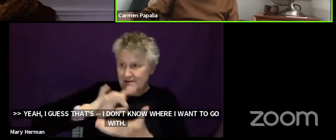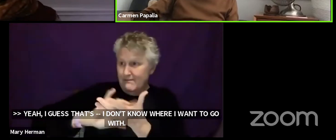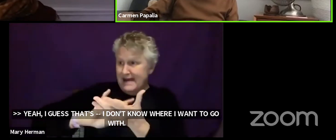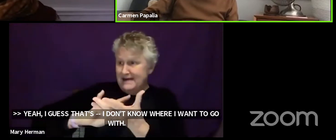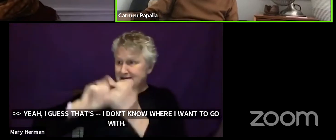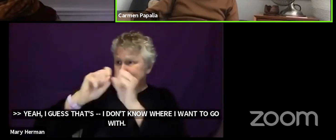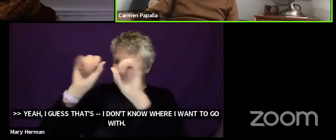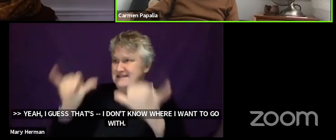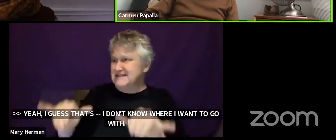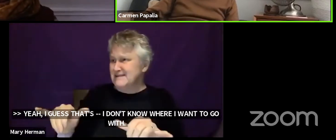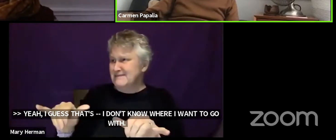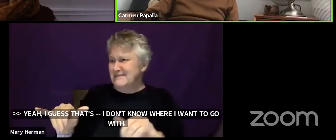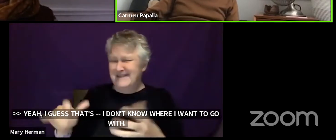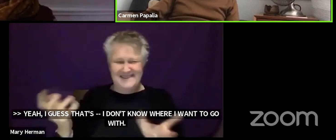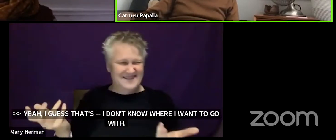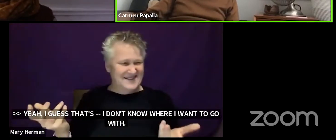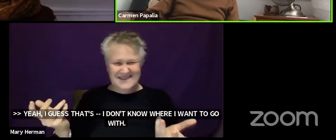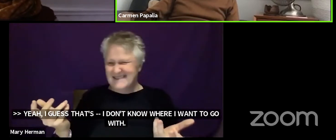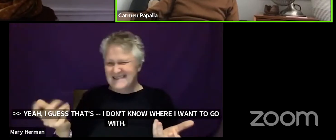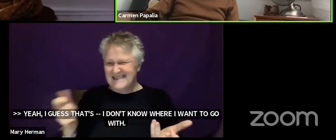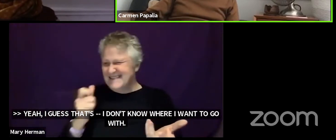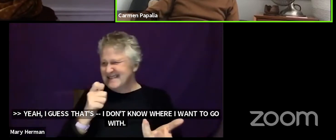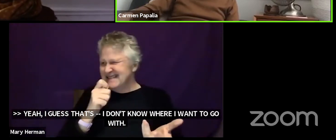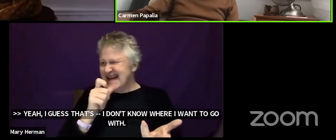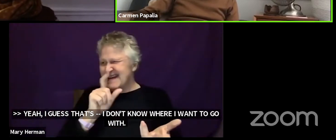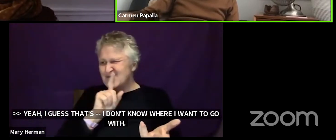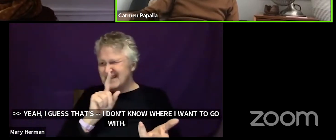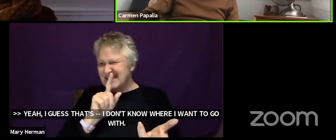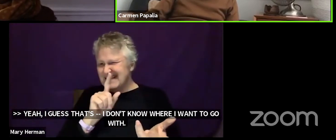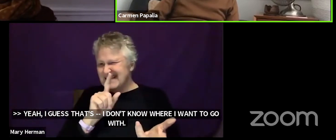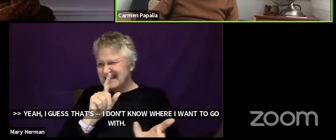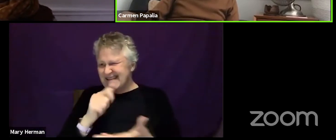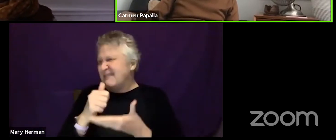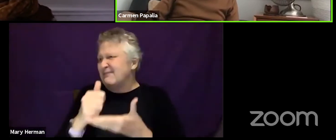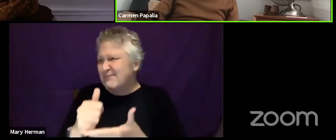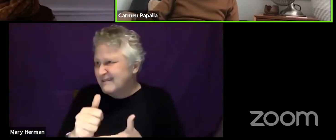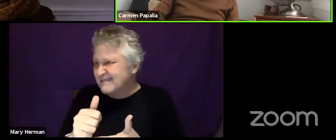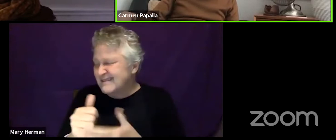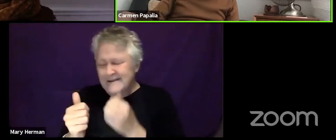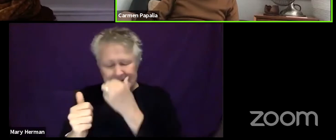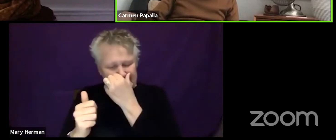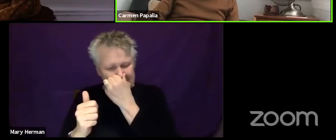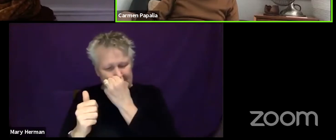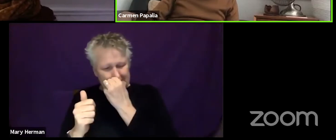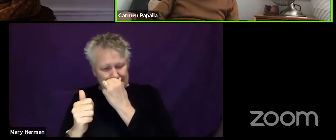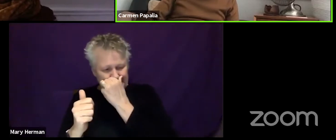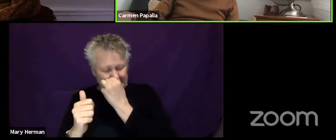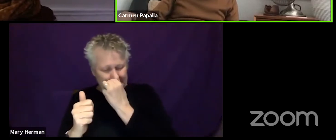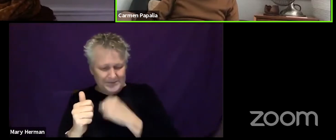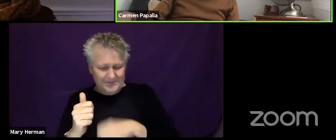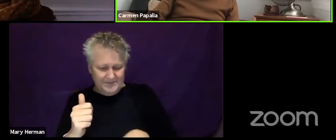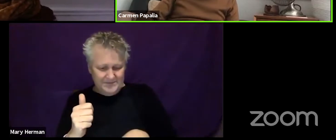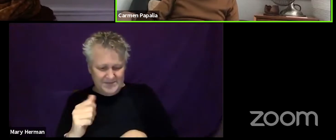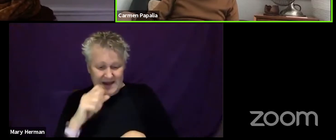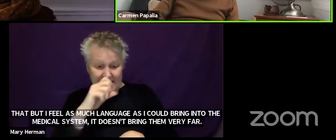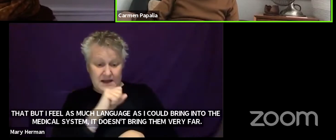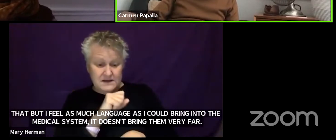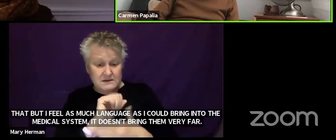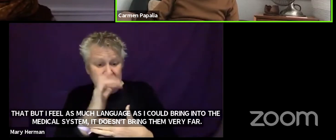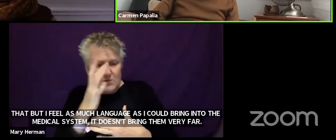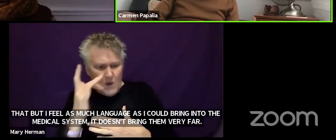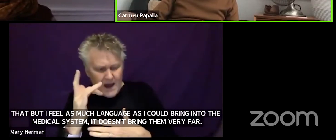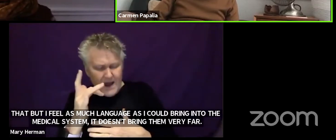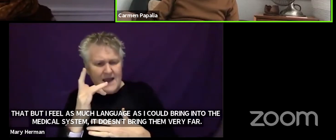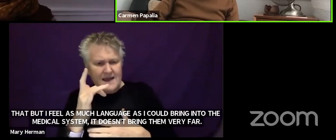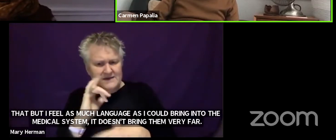you far. Um, you can, yeah, and that's I guess that's why I feel like developing protocols for like care